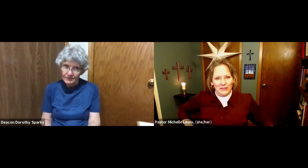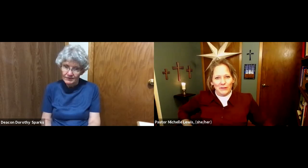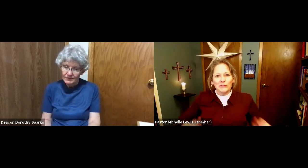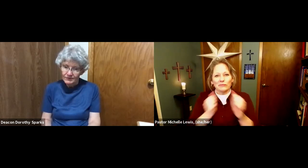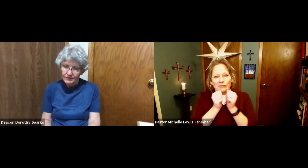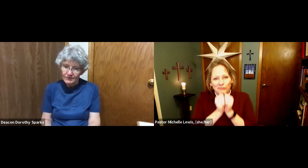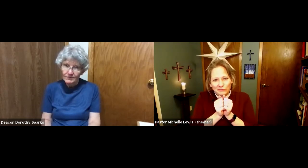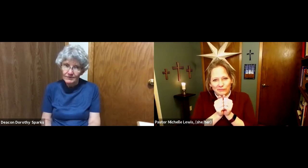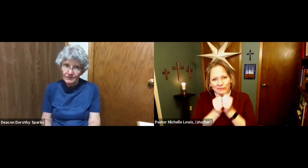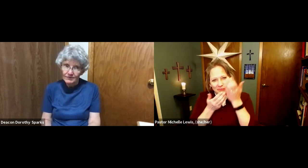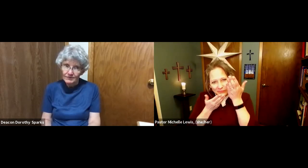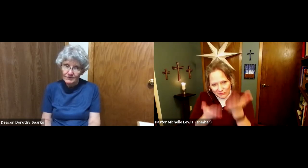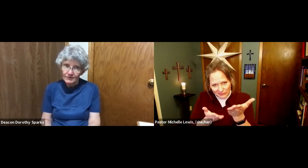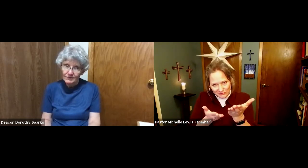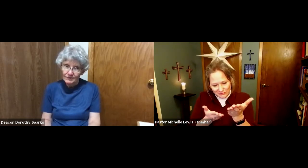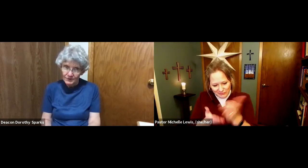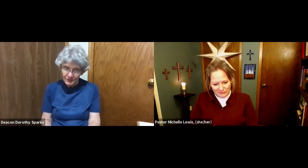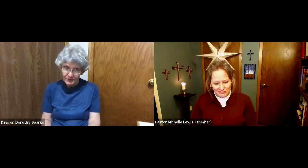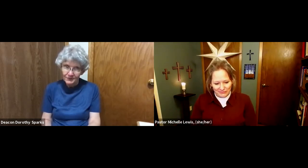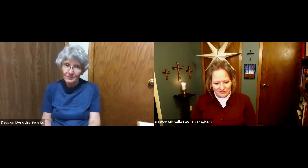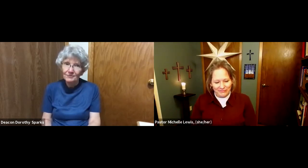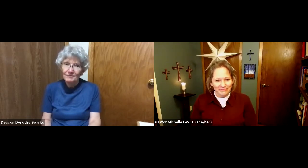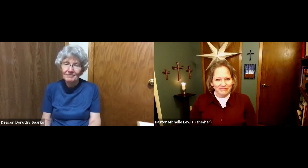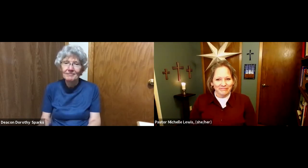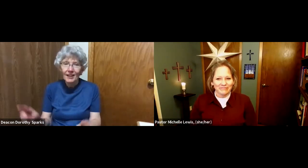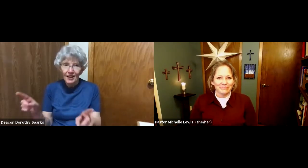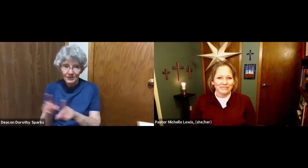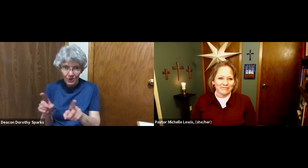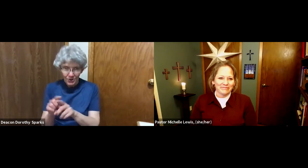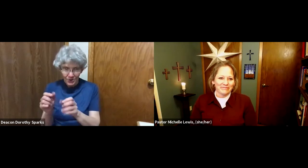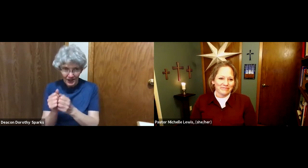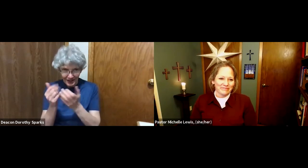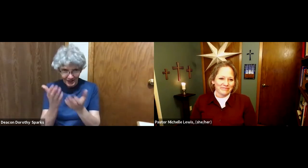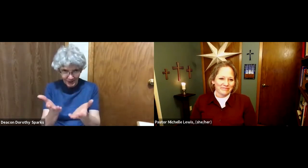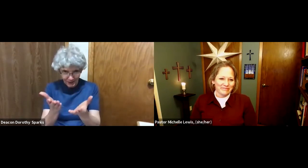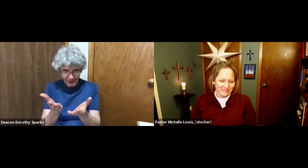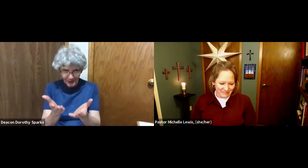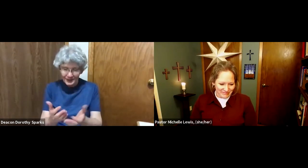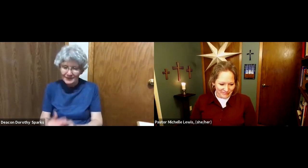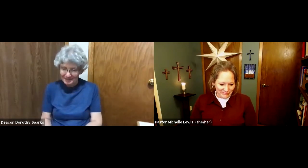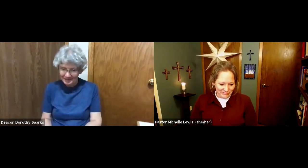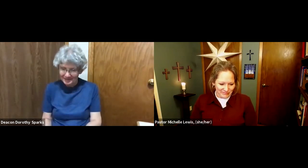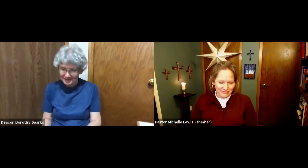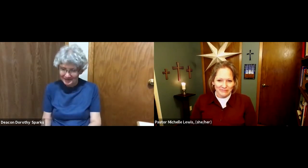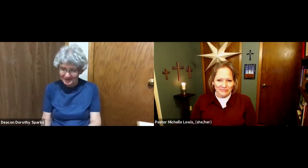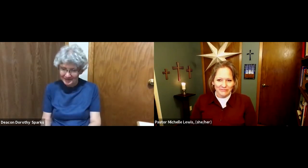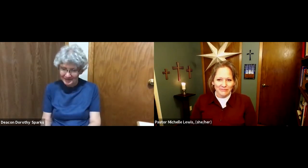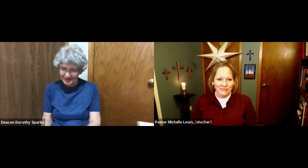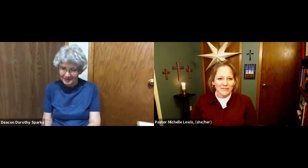So we say to you, the peace of the Lord be with you always, and also with